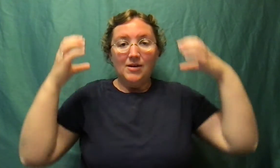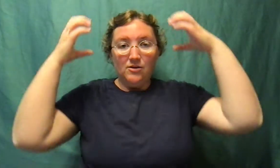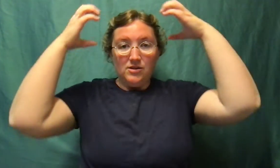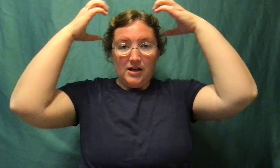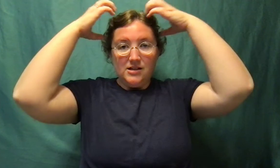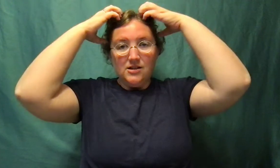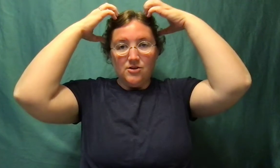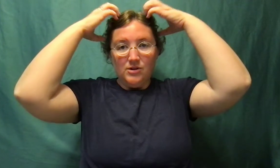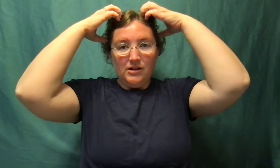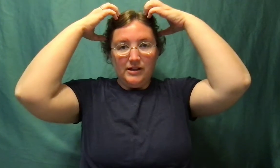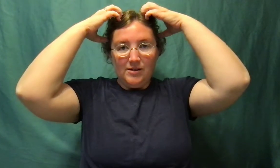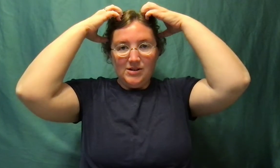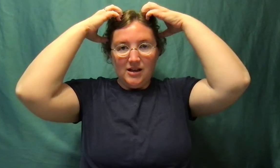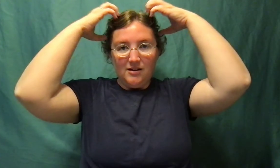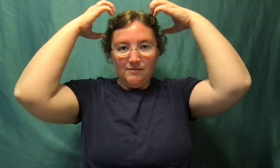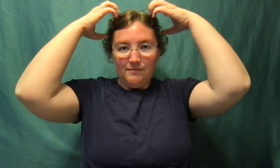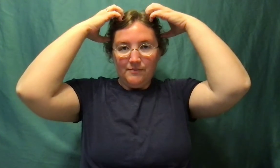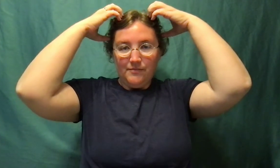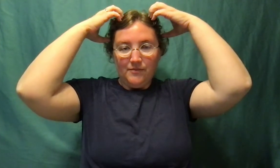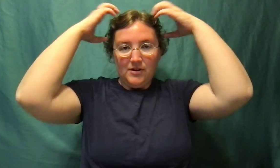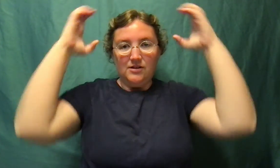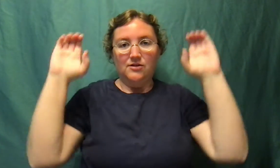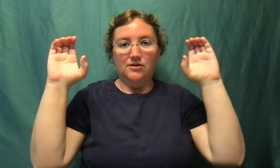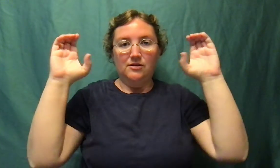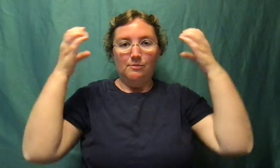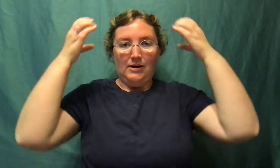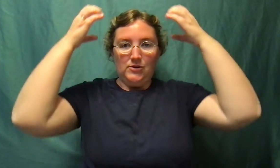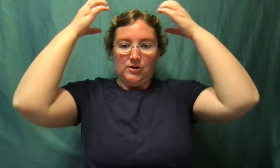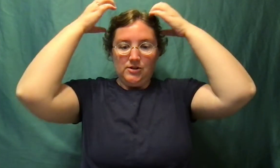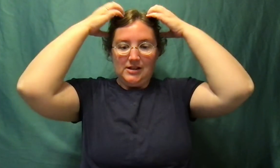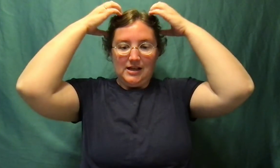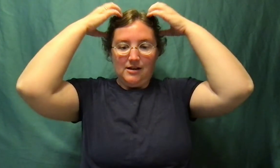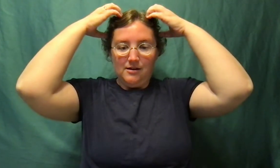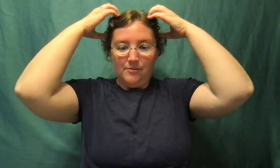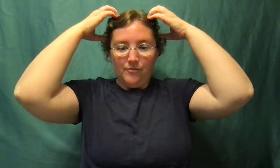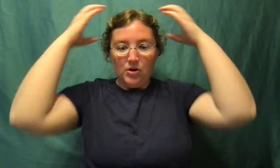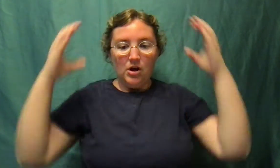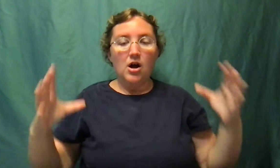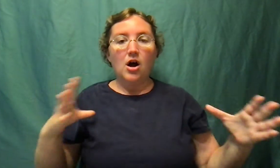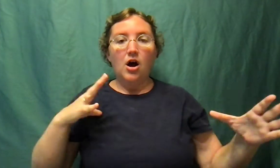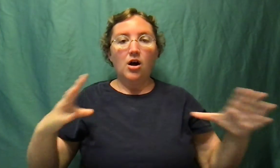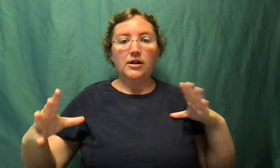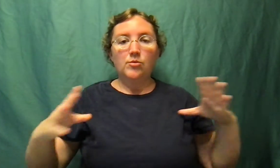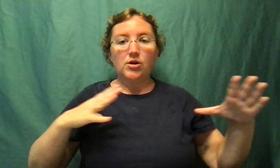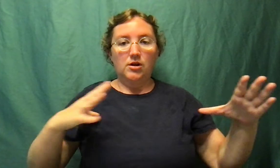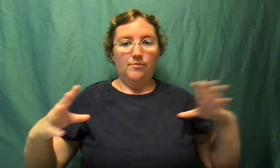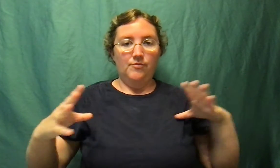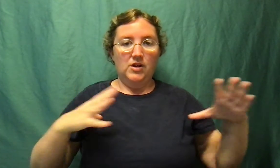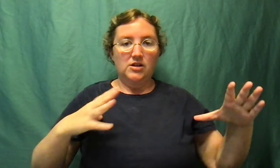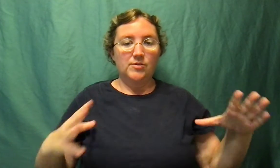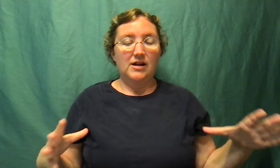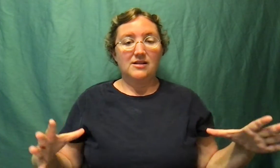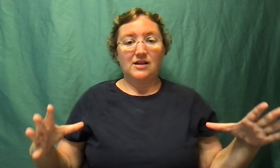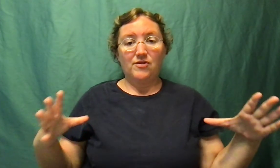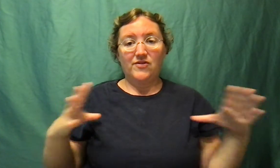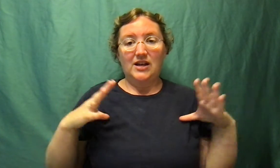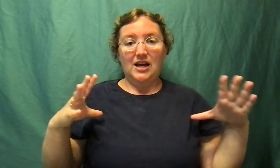Mouse has his own little name sign. This is his mouse ears on his head. Hollywood. So we have the sign for